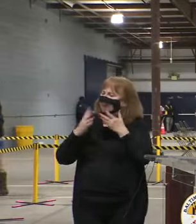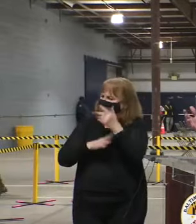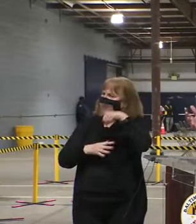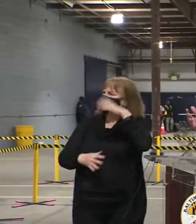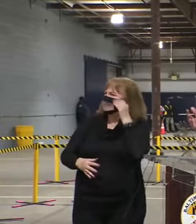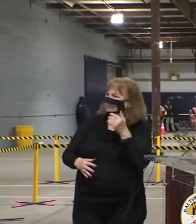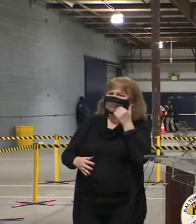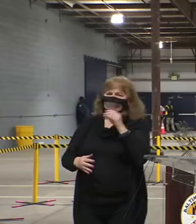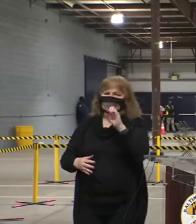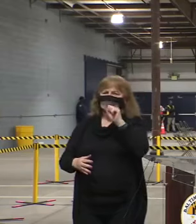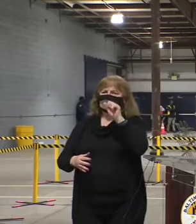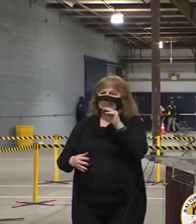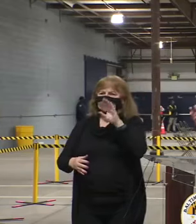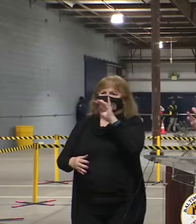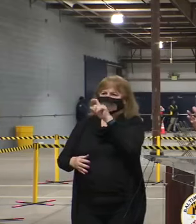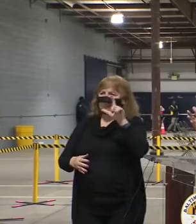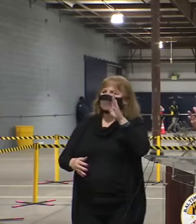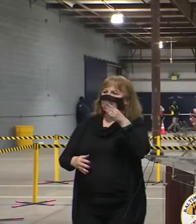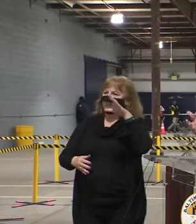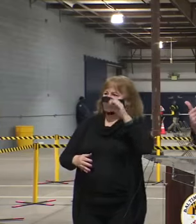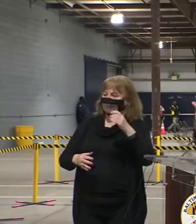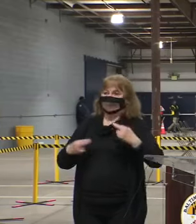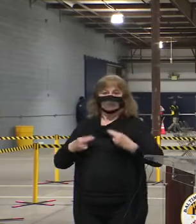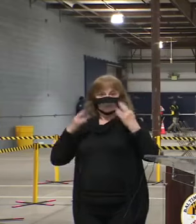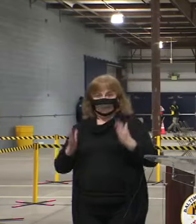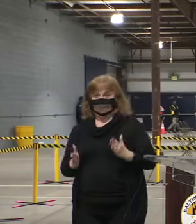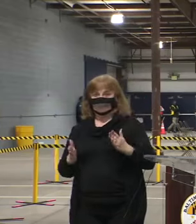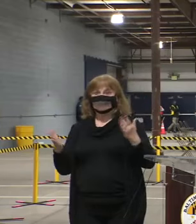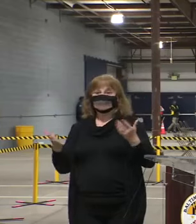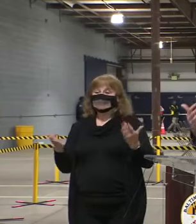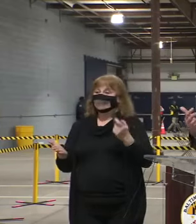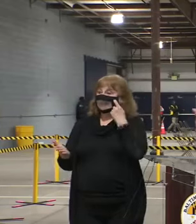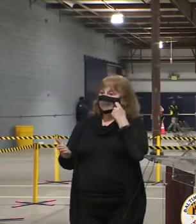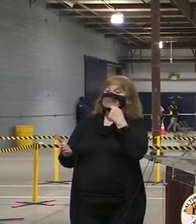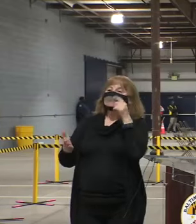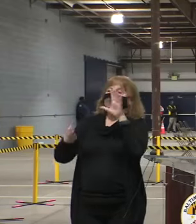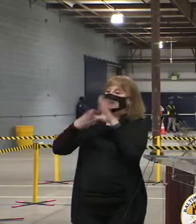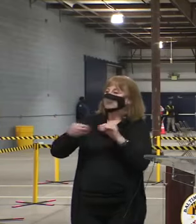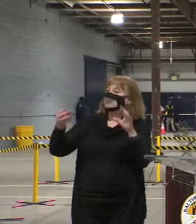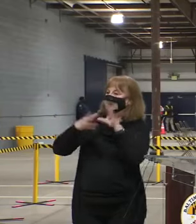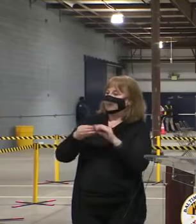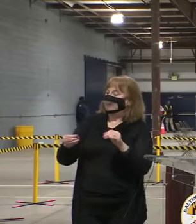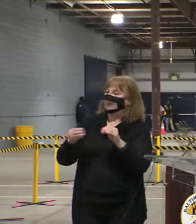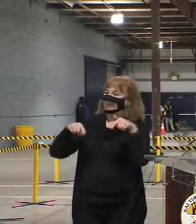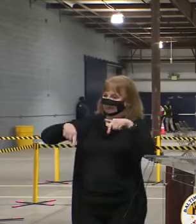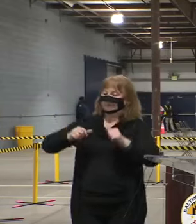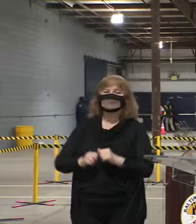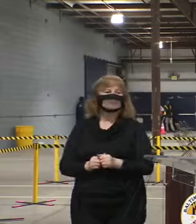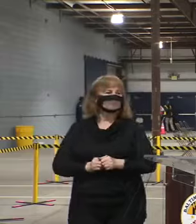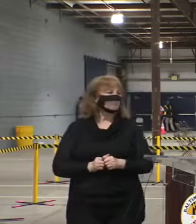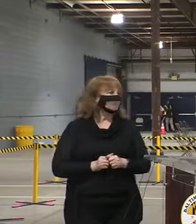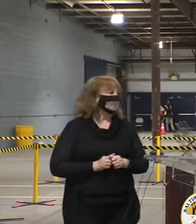want to thank, again, Sam Carroll, who is a Baltimore County resident, was here recently to tell her experience at this site.